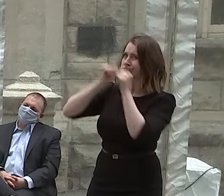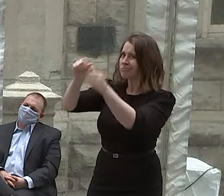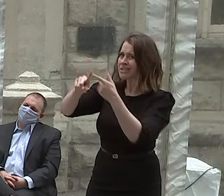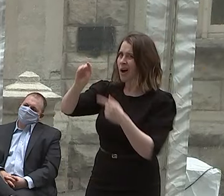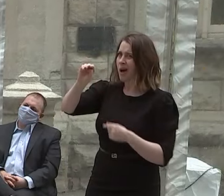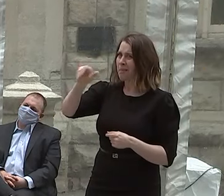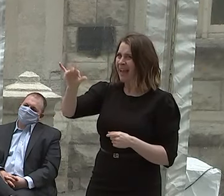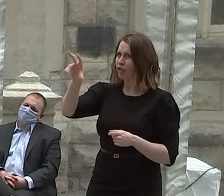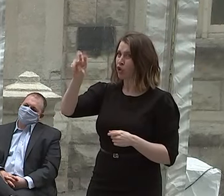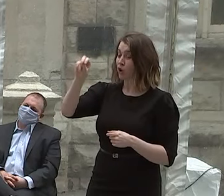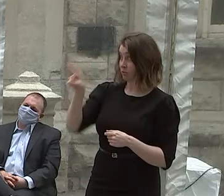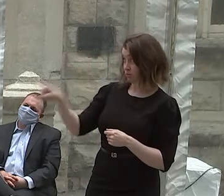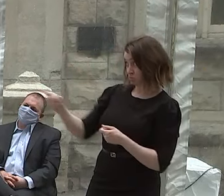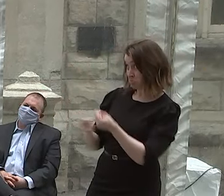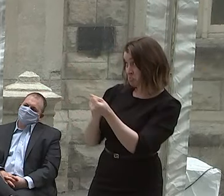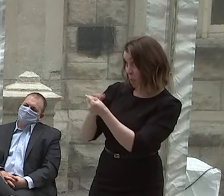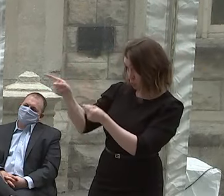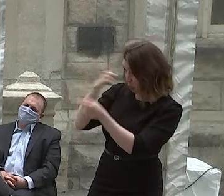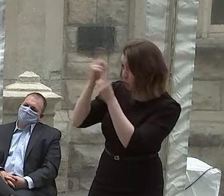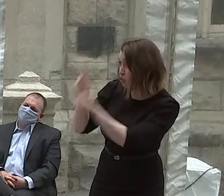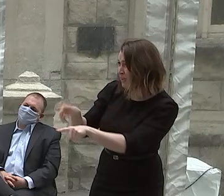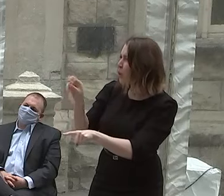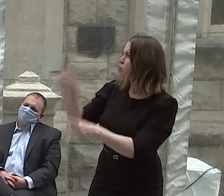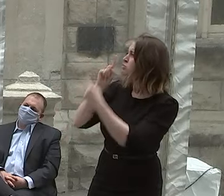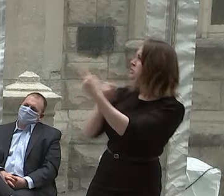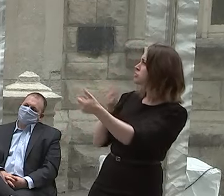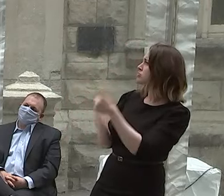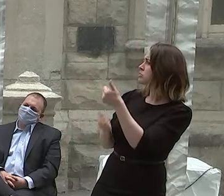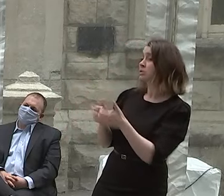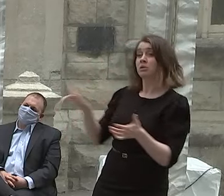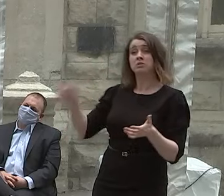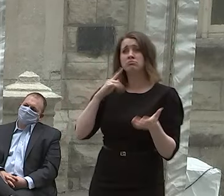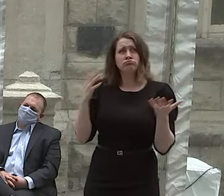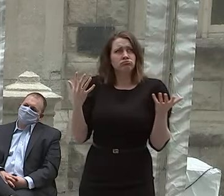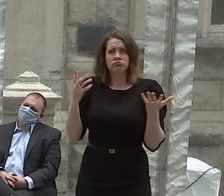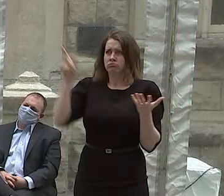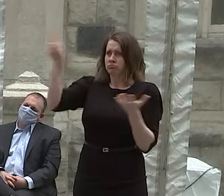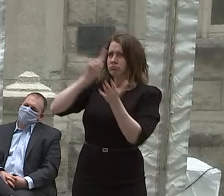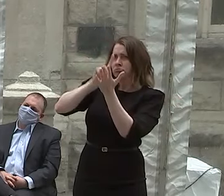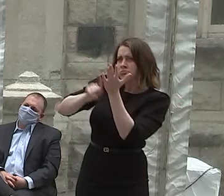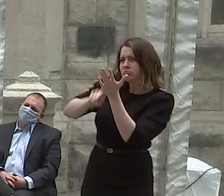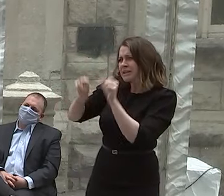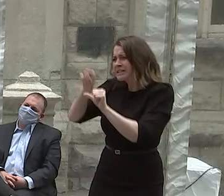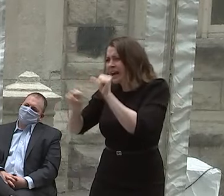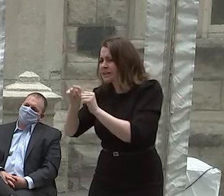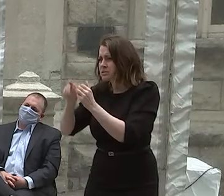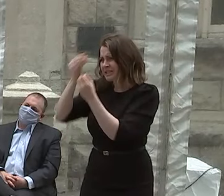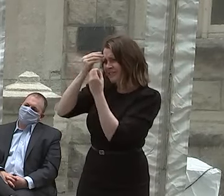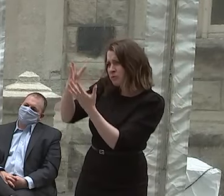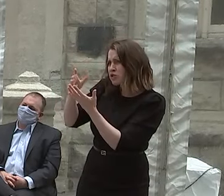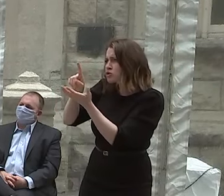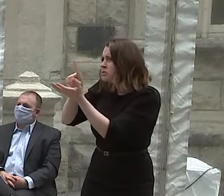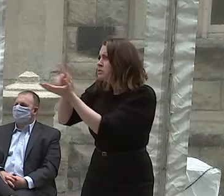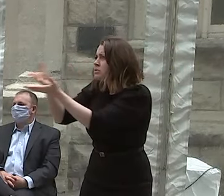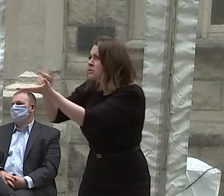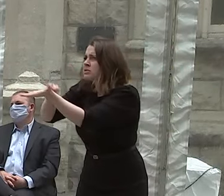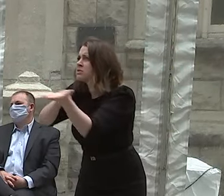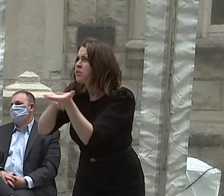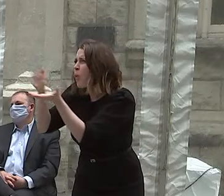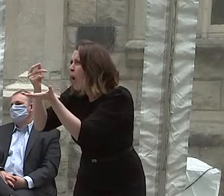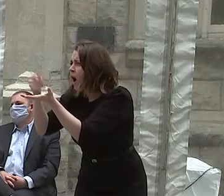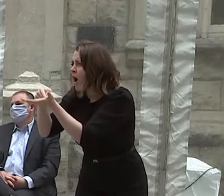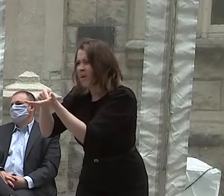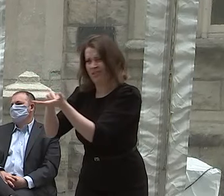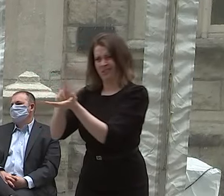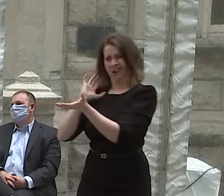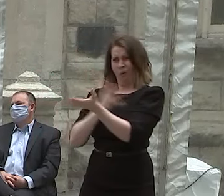You know, I think this is a science-based consideration, and we want to do everything we can to protect our residents from the